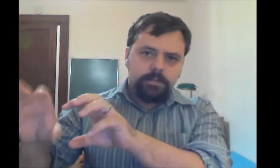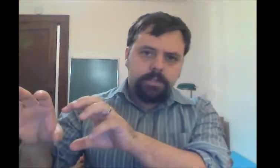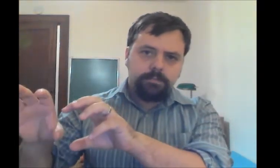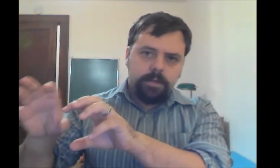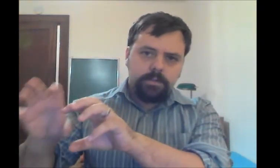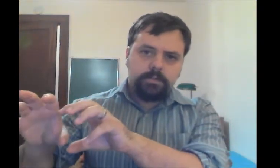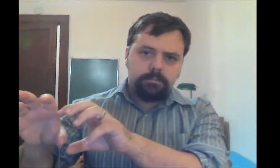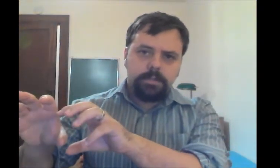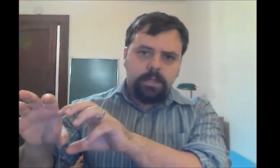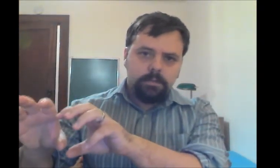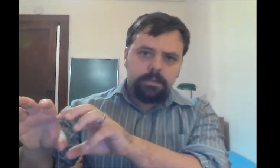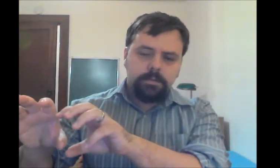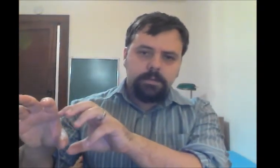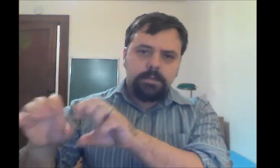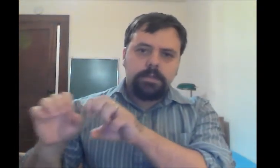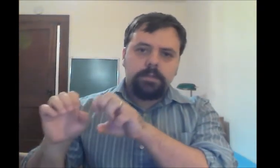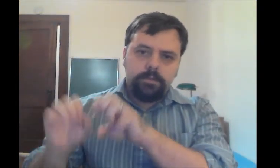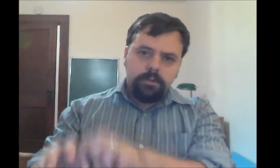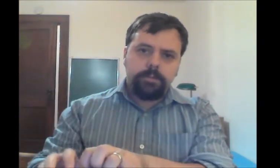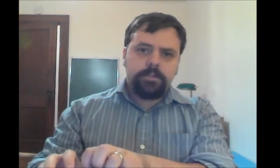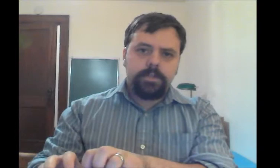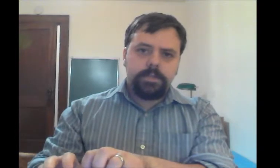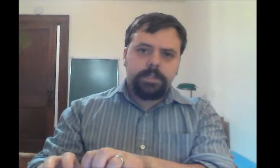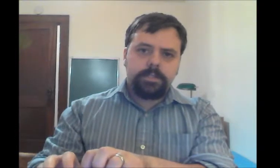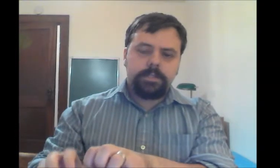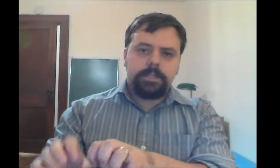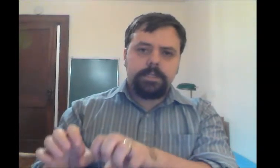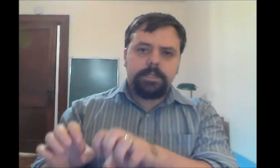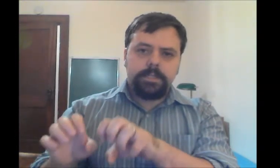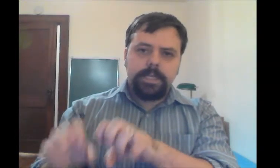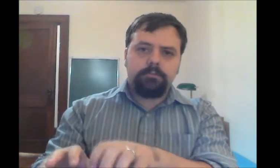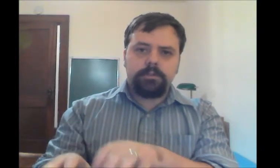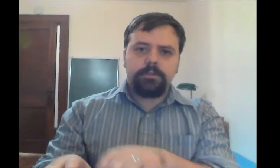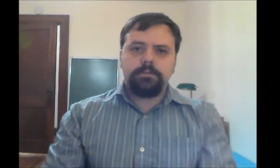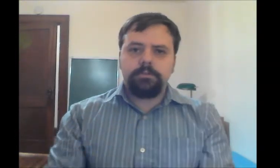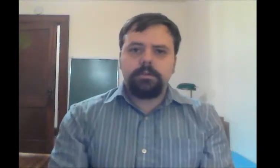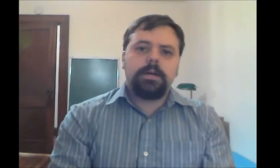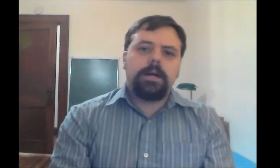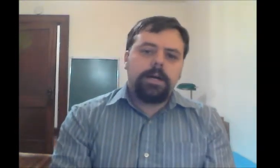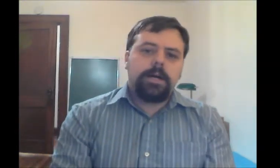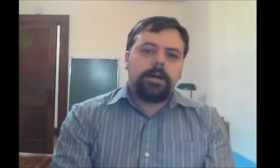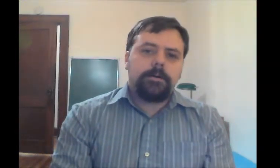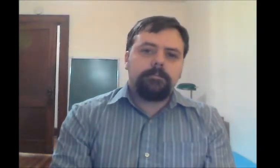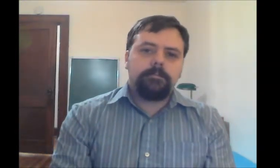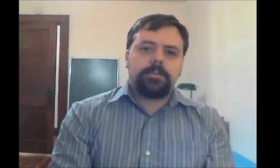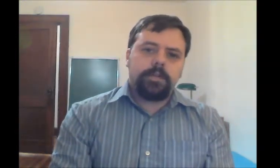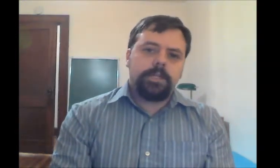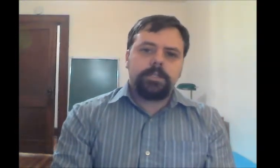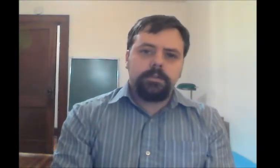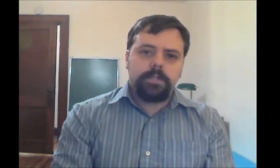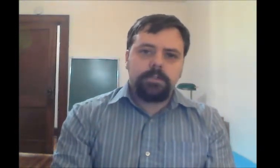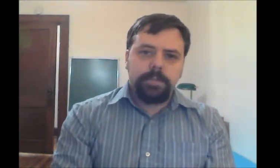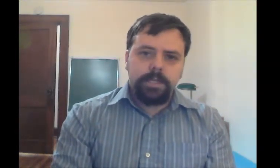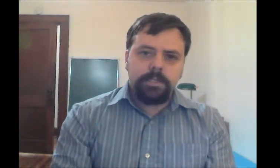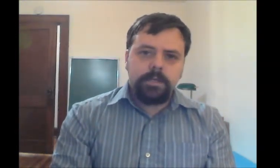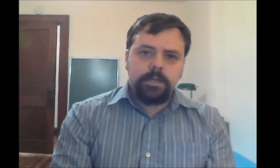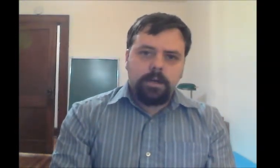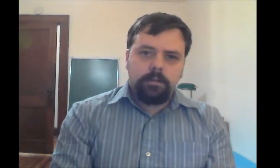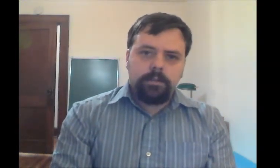units by this group ring element, the new image of the units is equal to the trace zero subspace of the